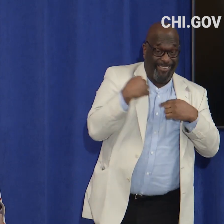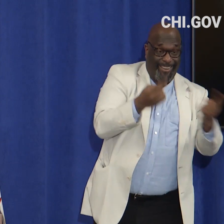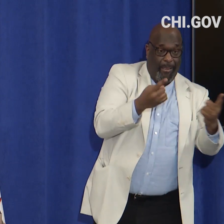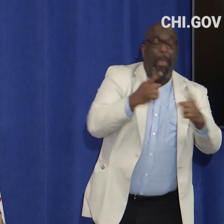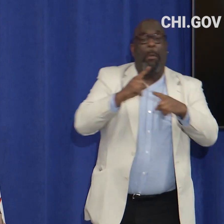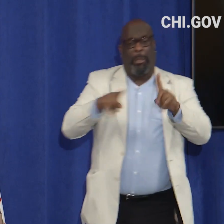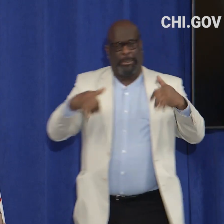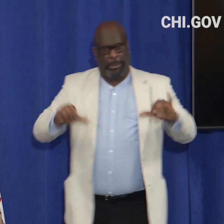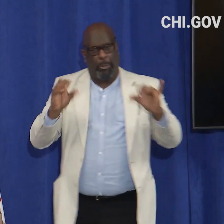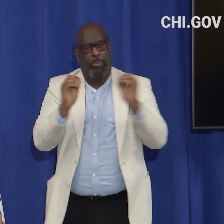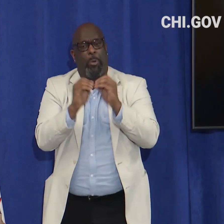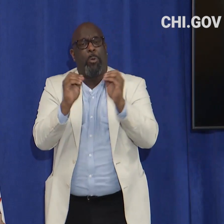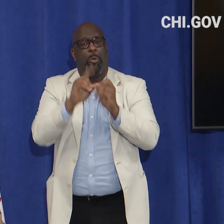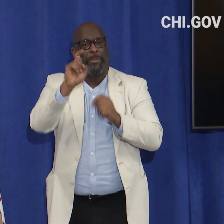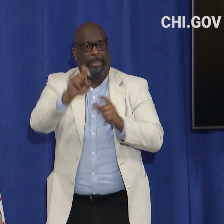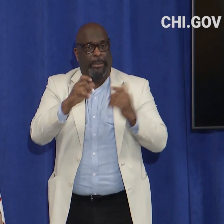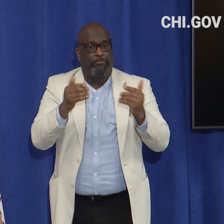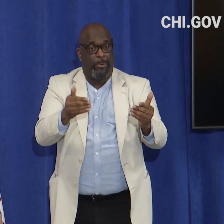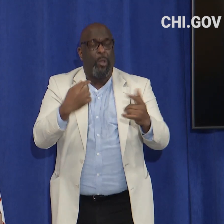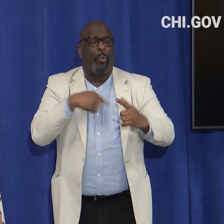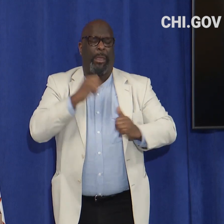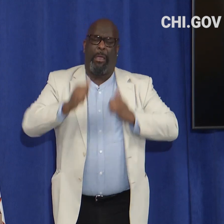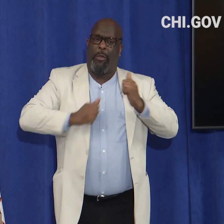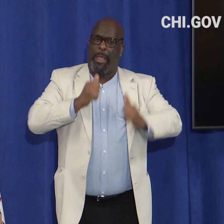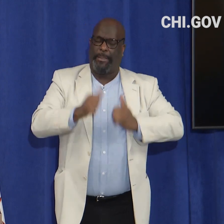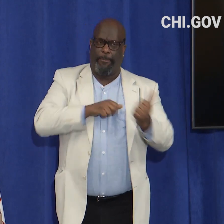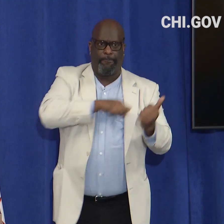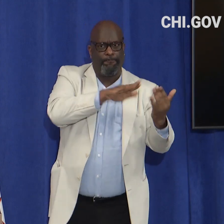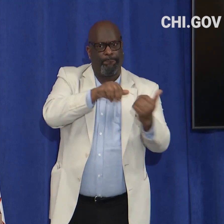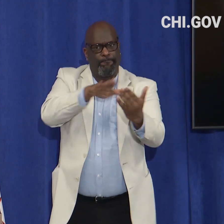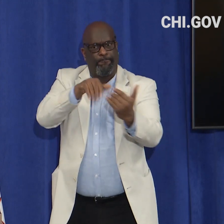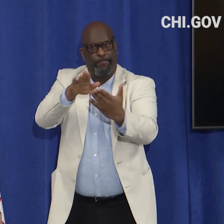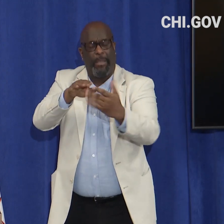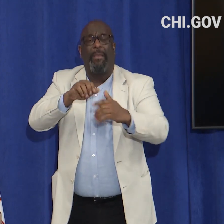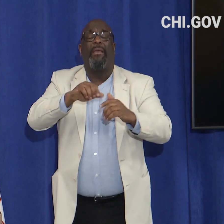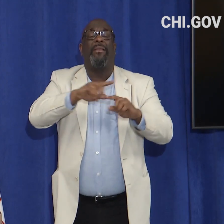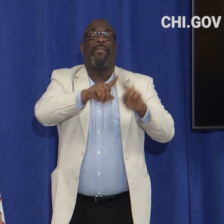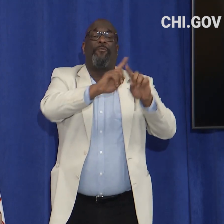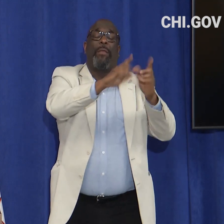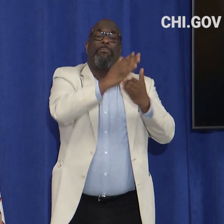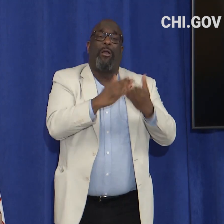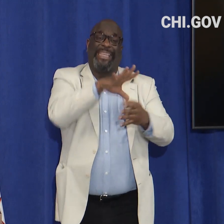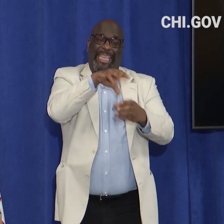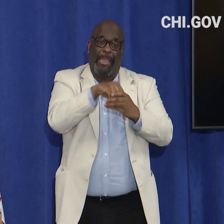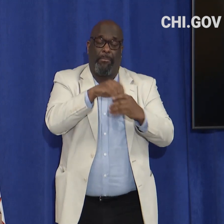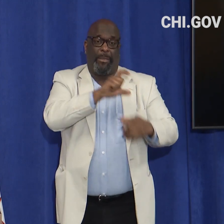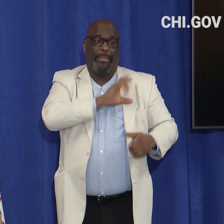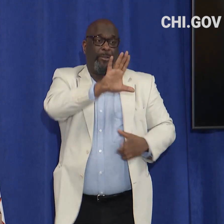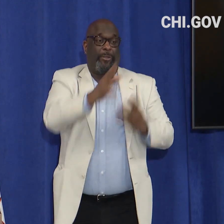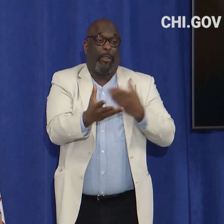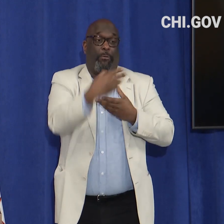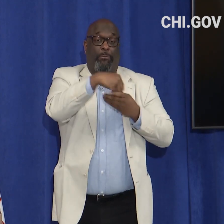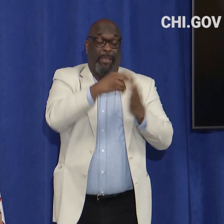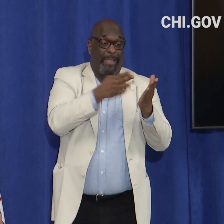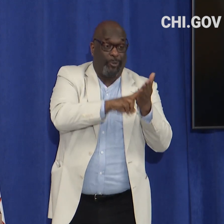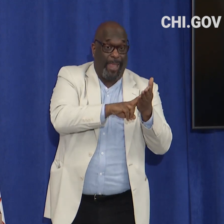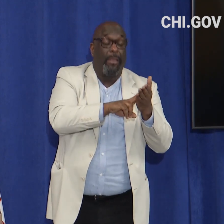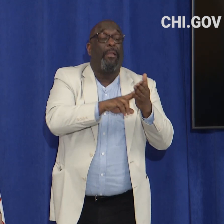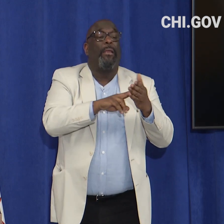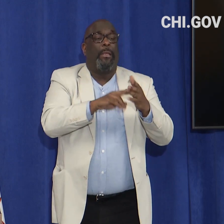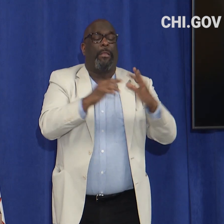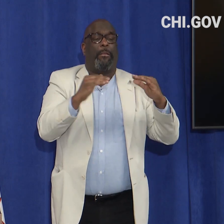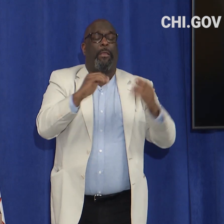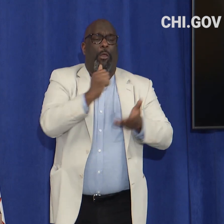are aggressively attacking elements of the police contracts that are an anathema to reform